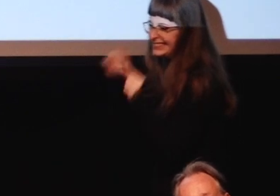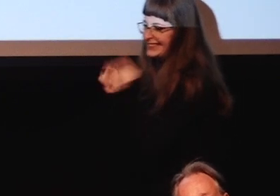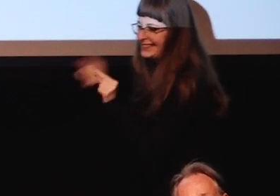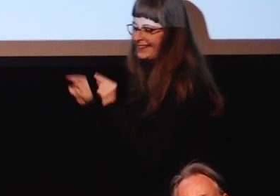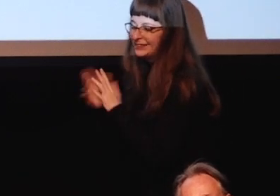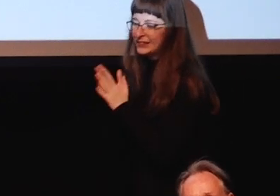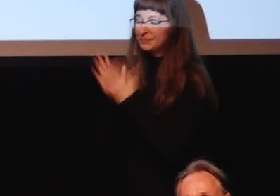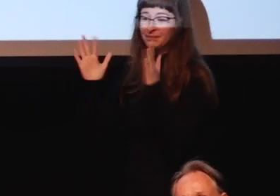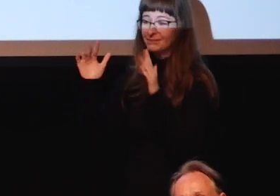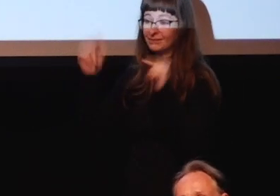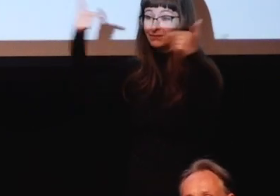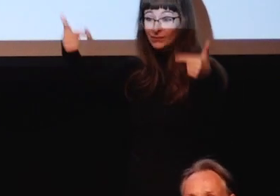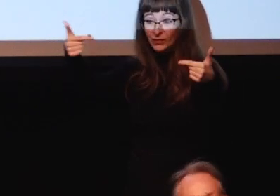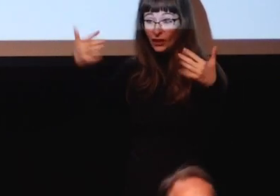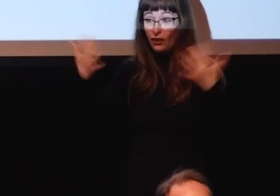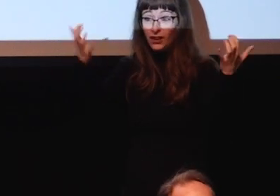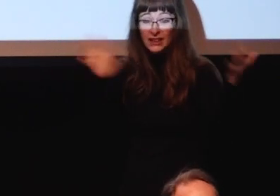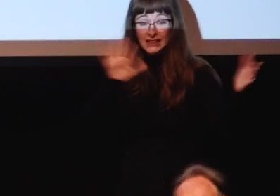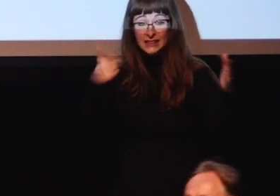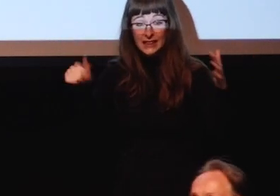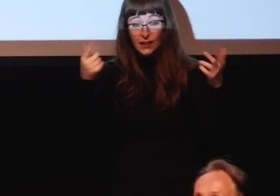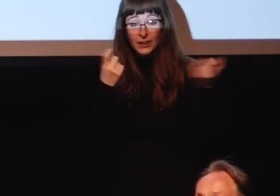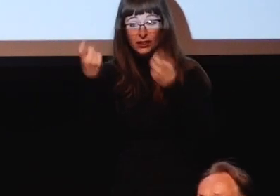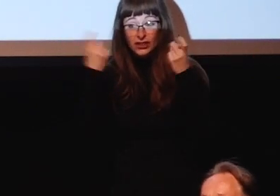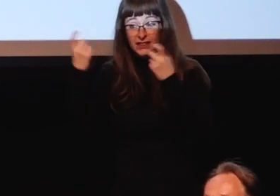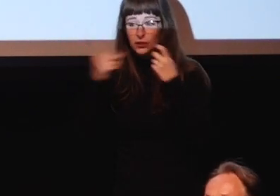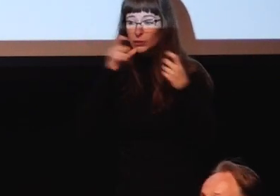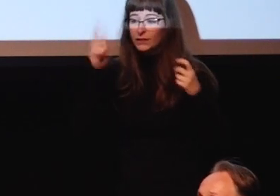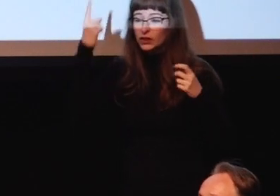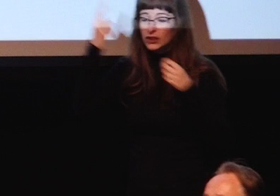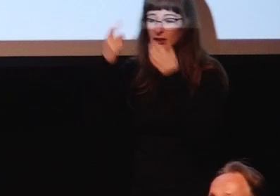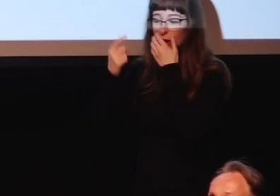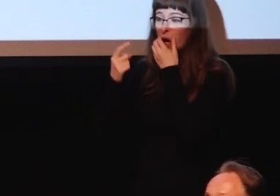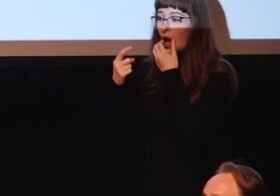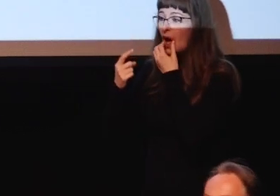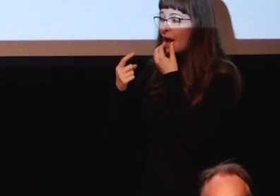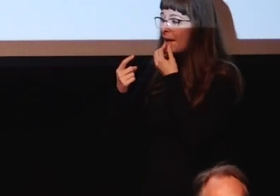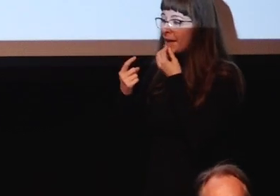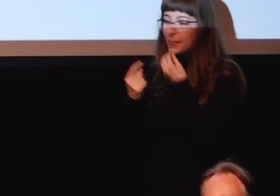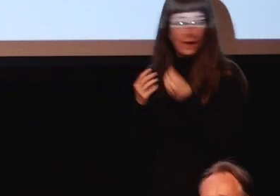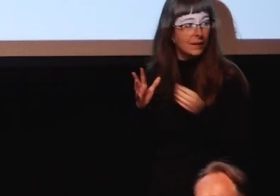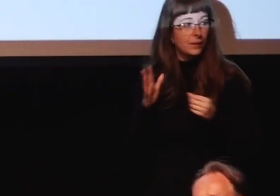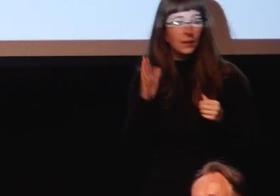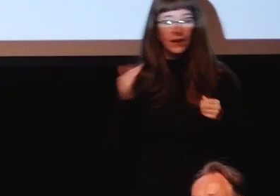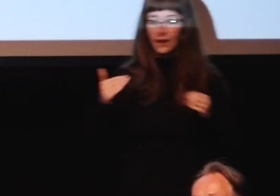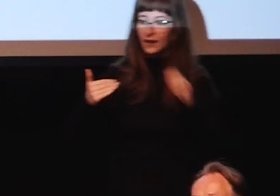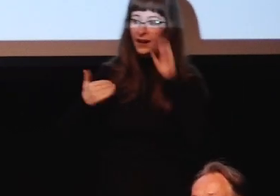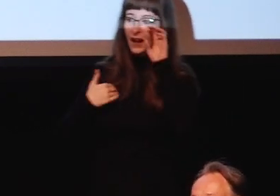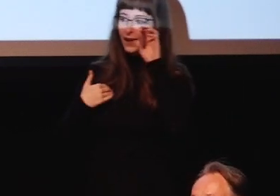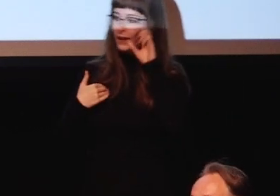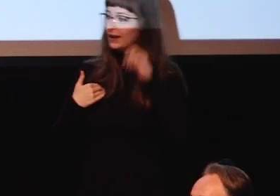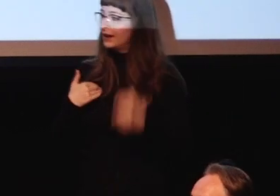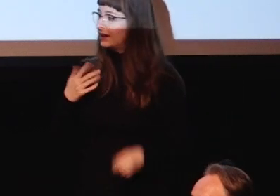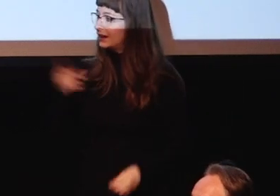Audience, we've got some time left. How about you? Who wants to go first? We're going to pass the microphone. I also want to give a quick